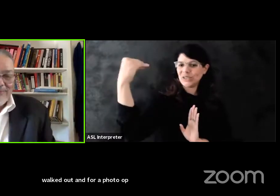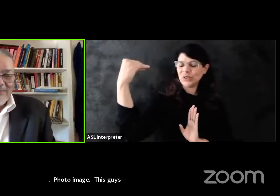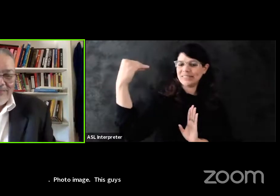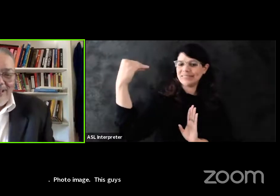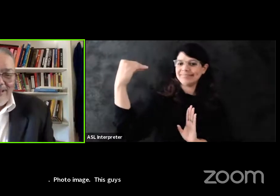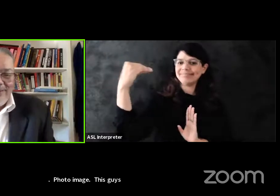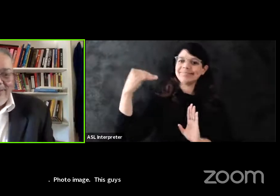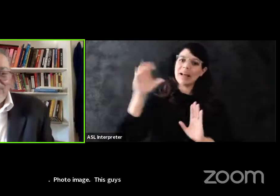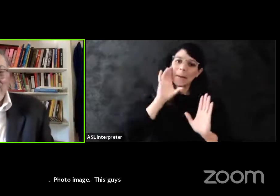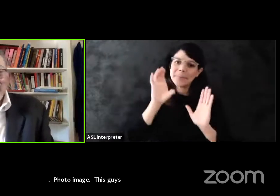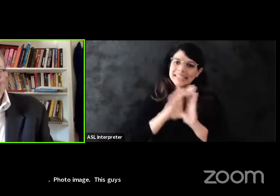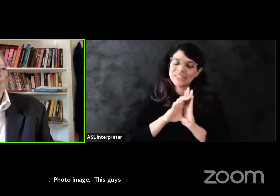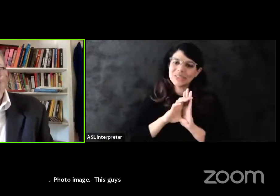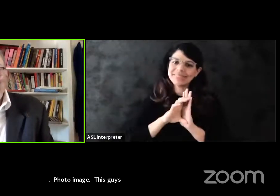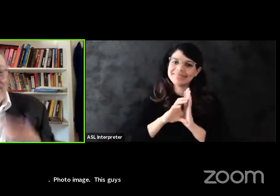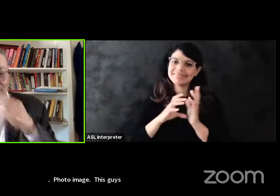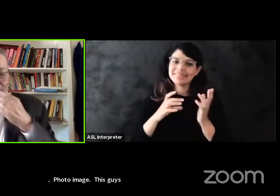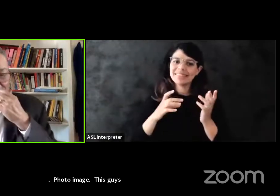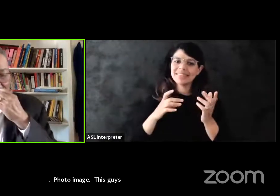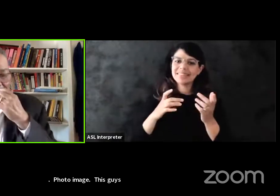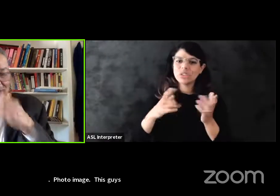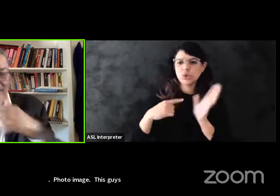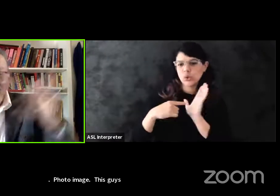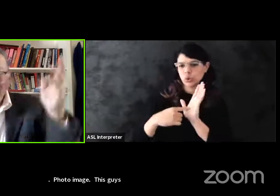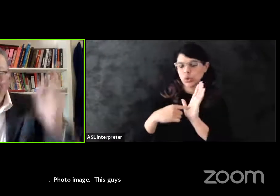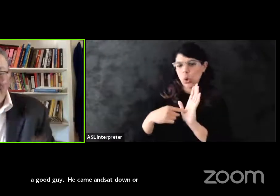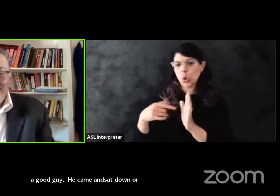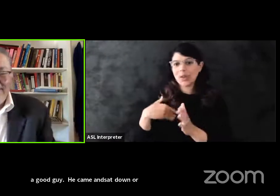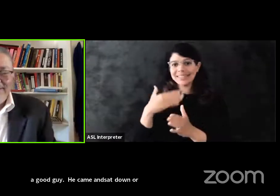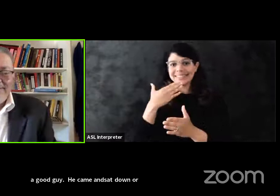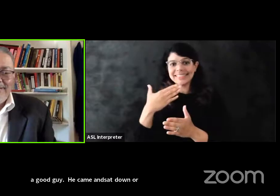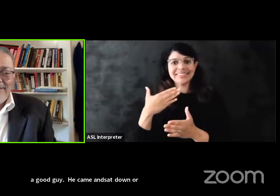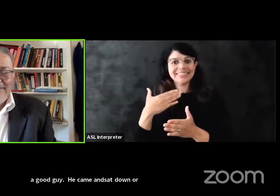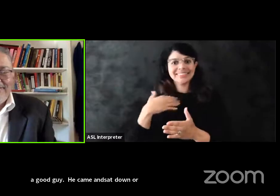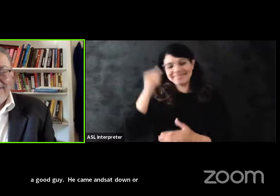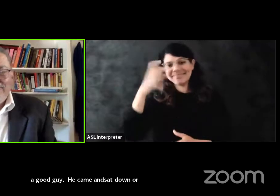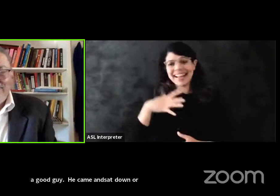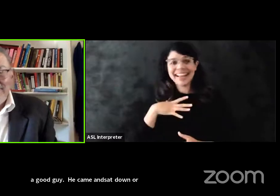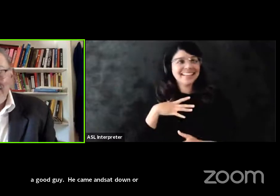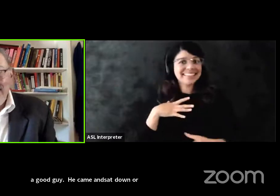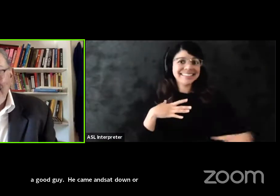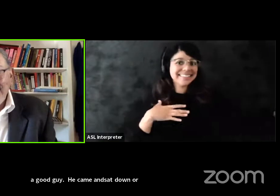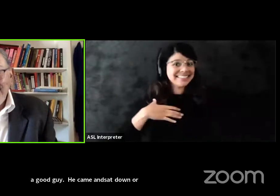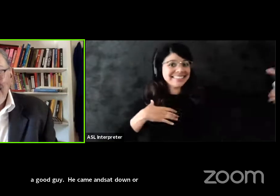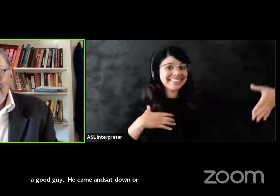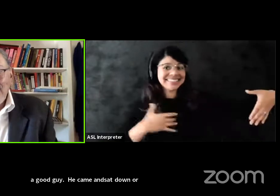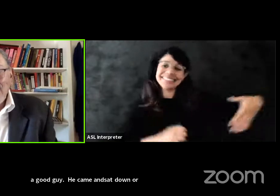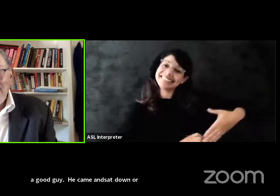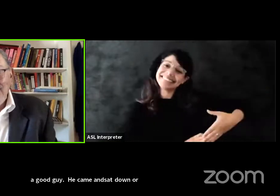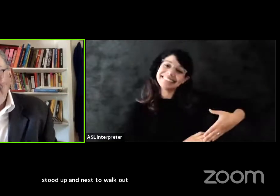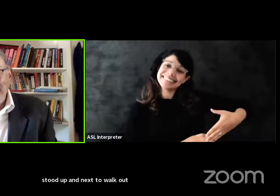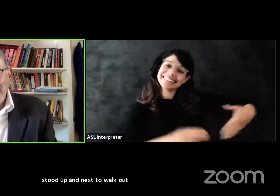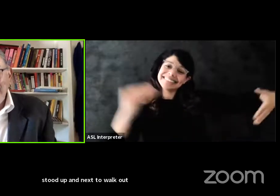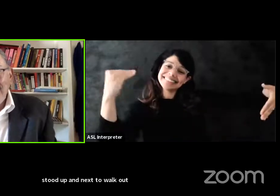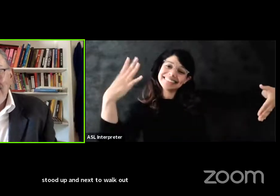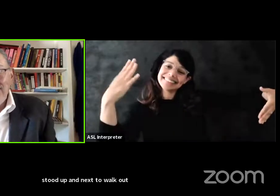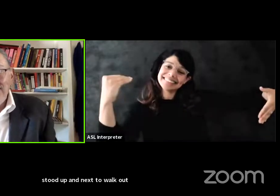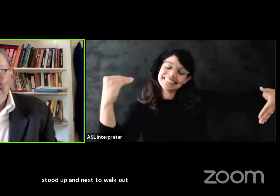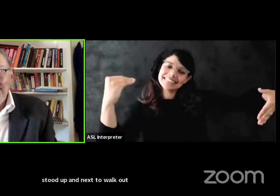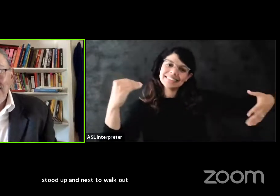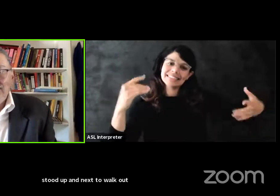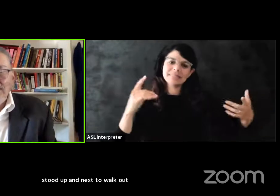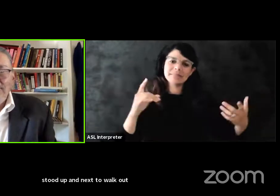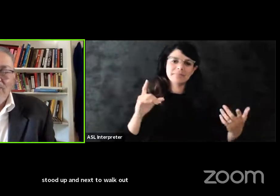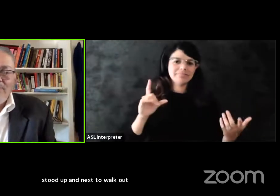and sat, you know, next to walkout kids, and man, they all loved him, right? You know, because he was so charismatic. But no se ponen a pensar, you know,